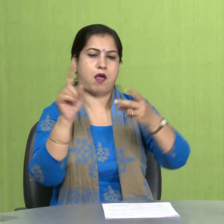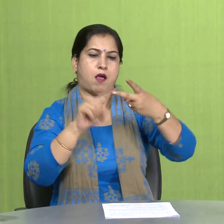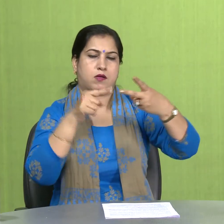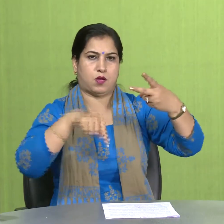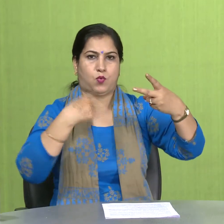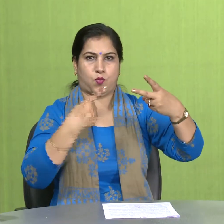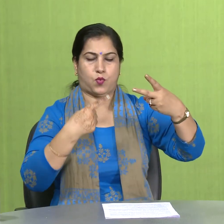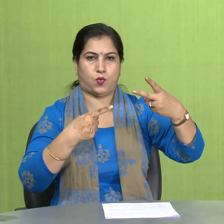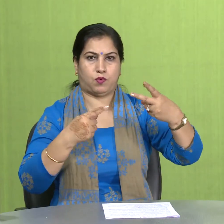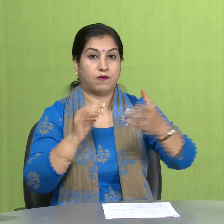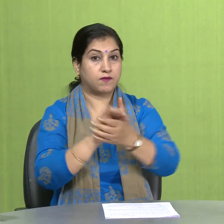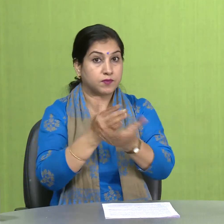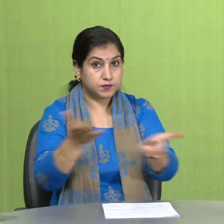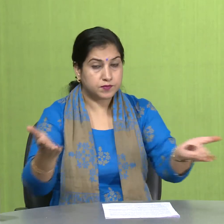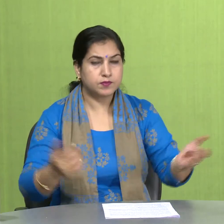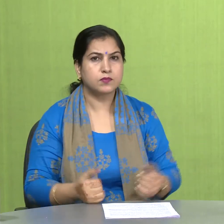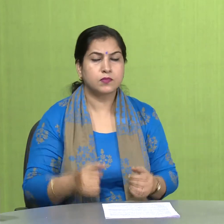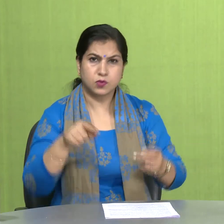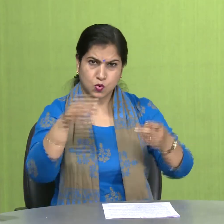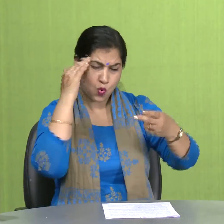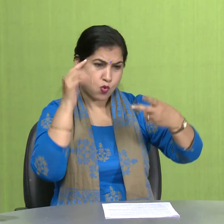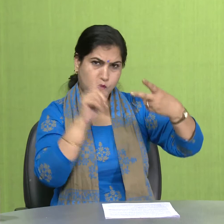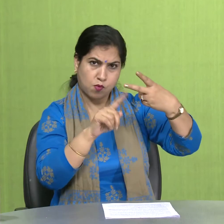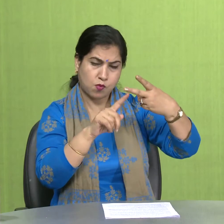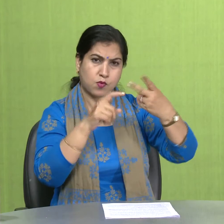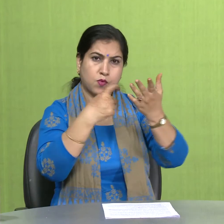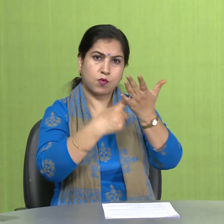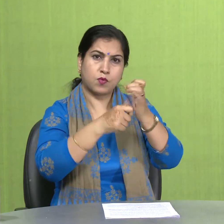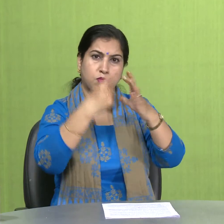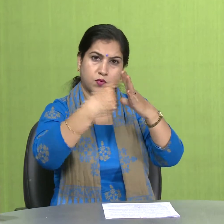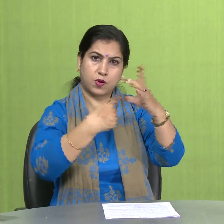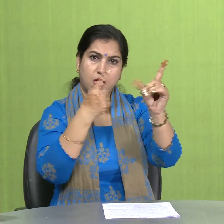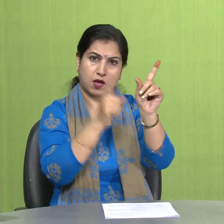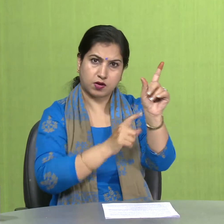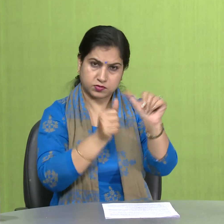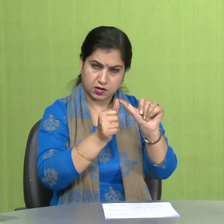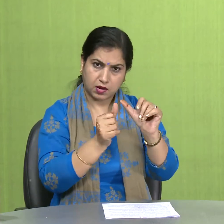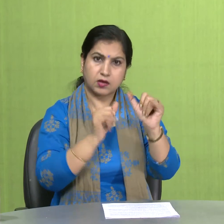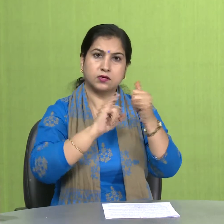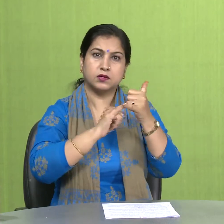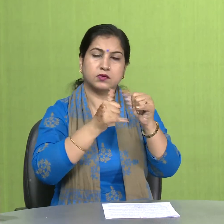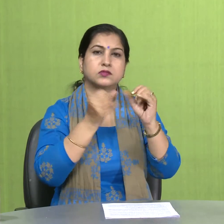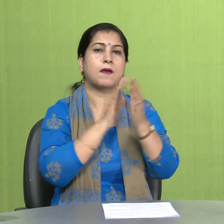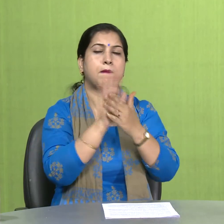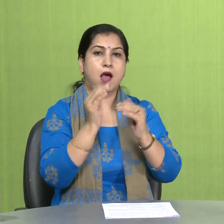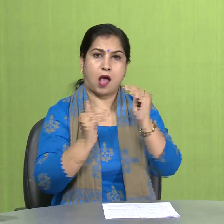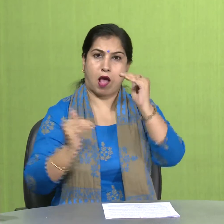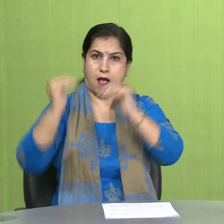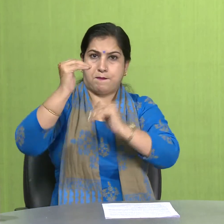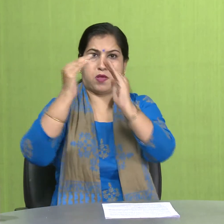Dear learners, the Rajya Sabha is the upper house of Parliament.